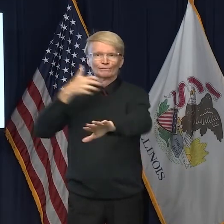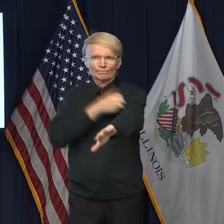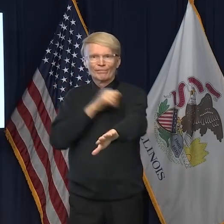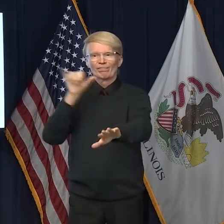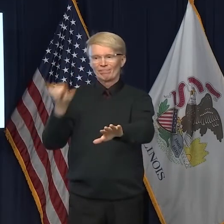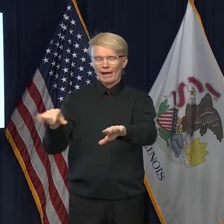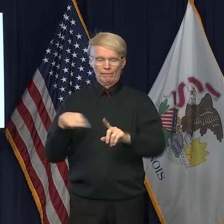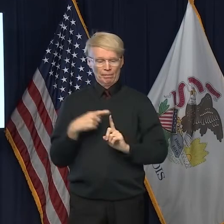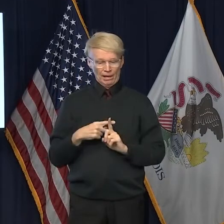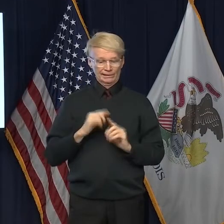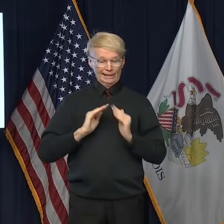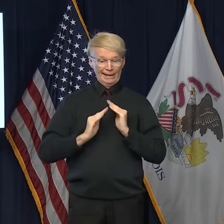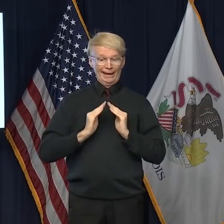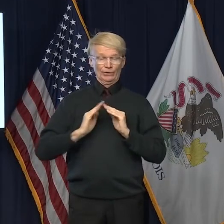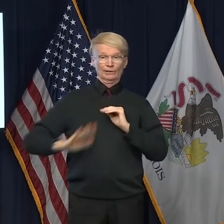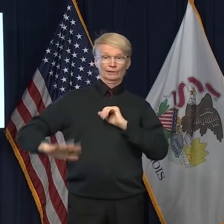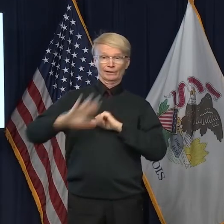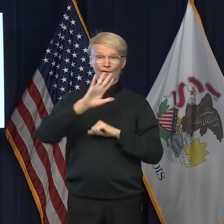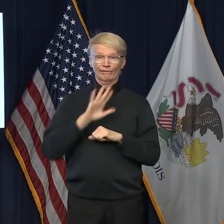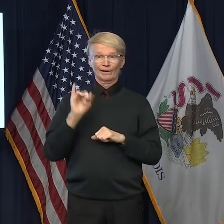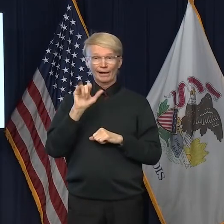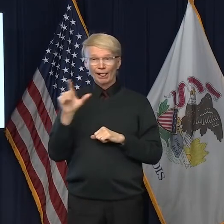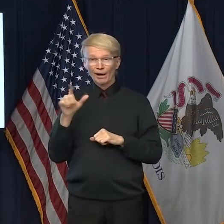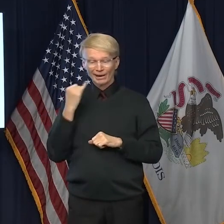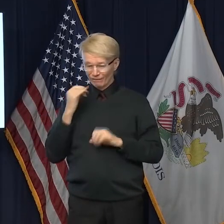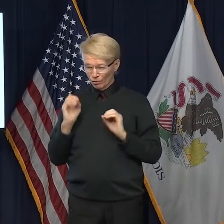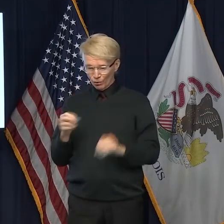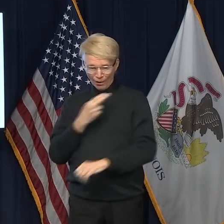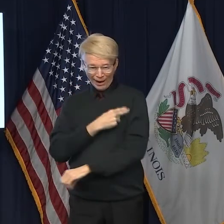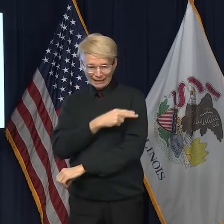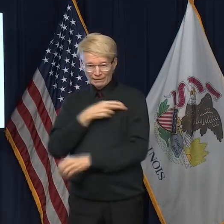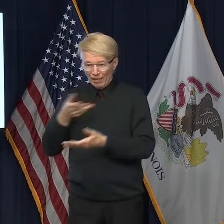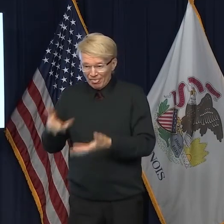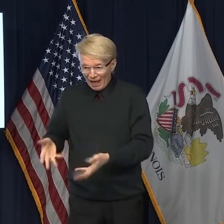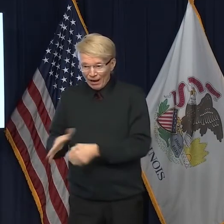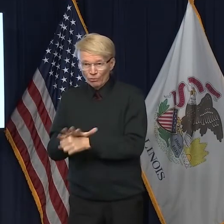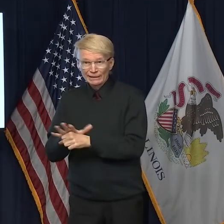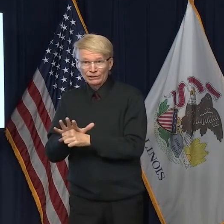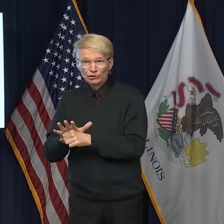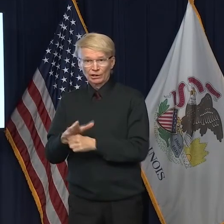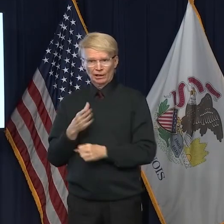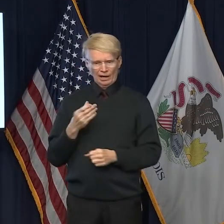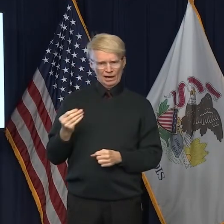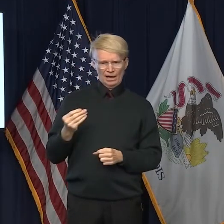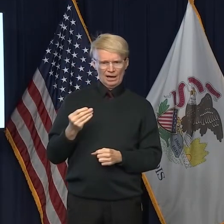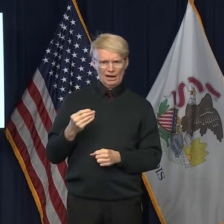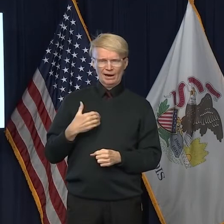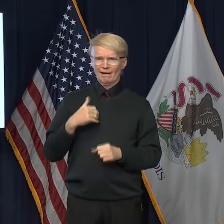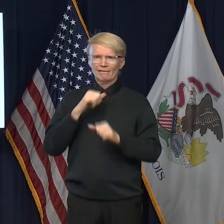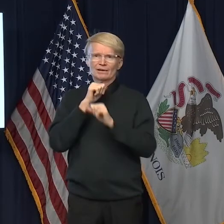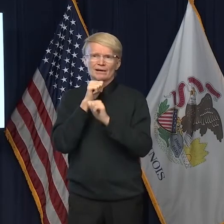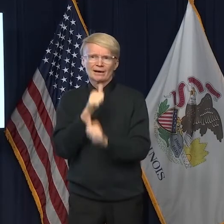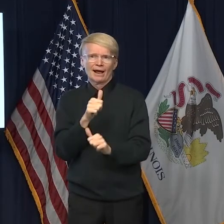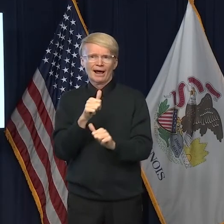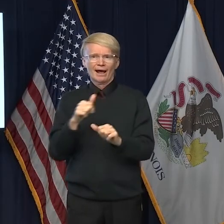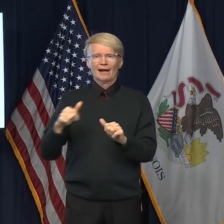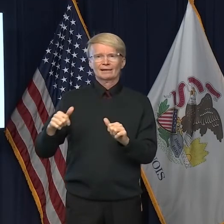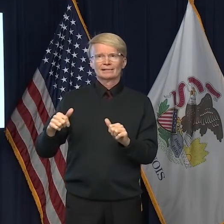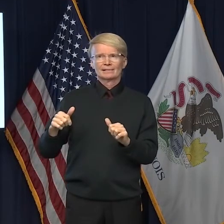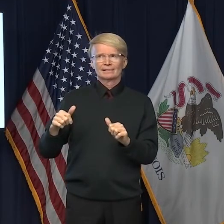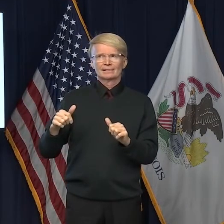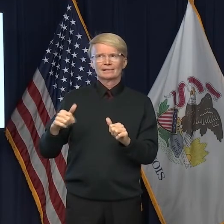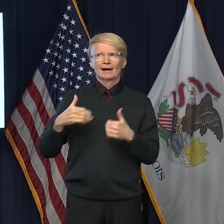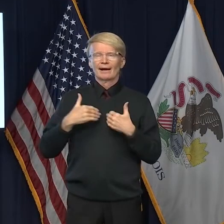the counties that we talked about, but if you don't have a hospital in that region, and if we're not supposed to be doing a non-healthcare first responders